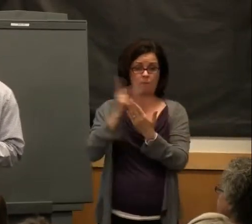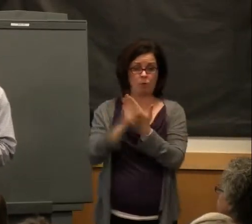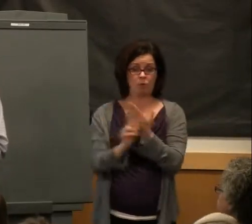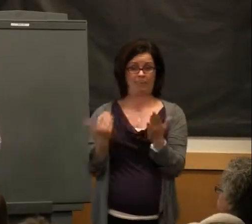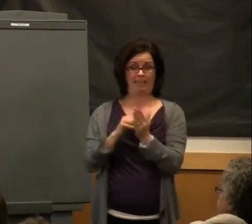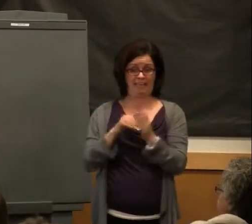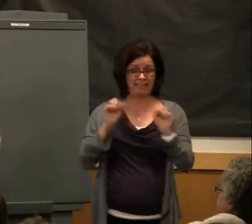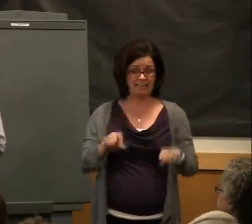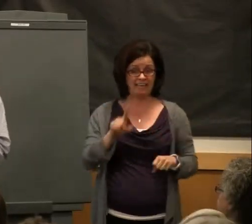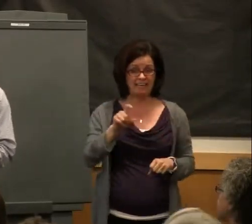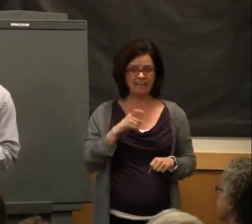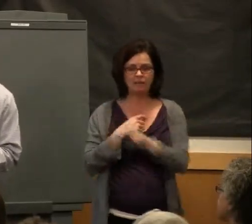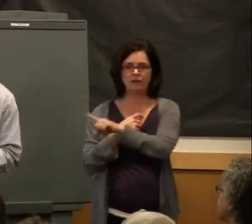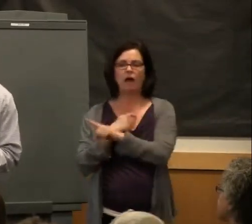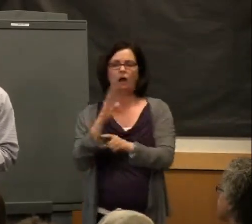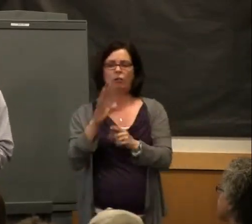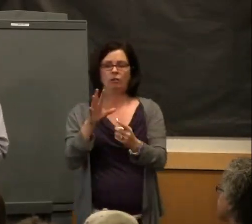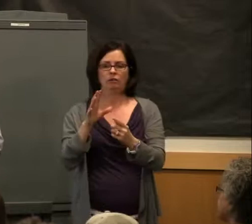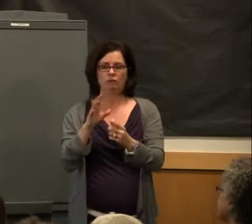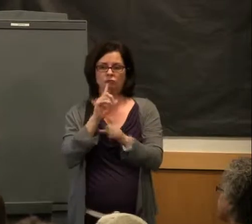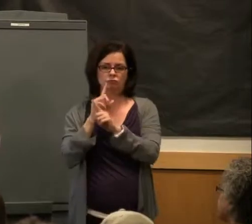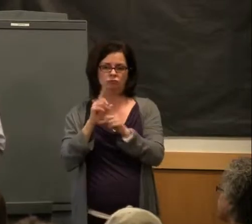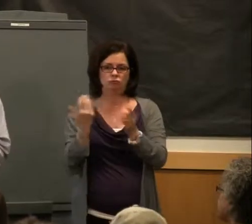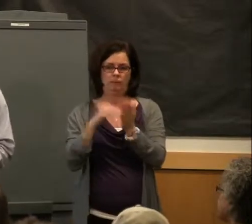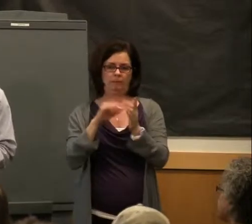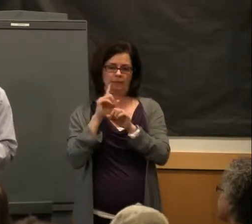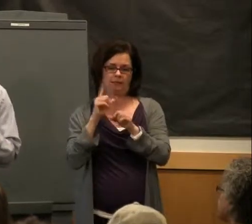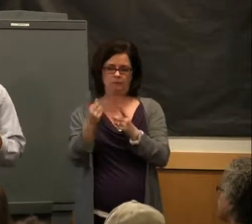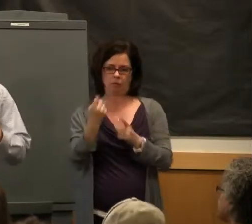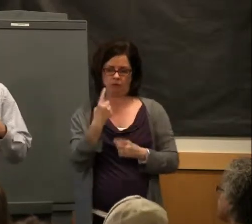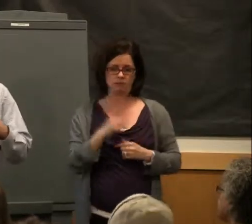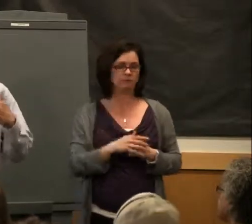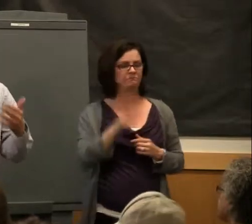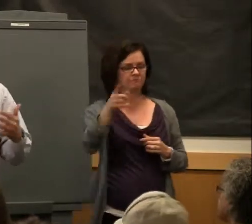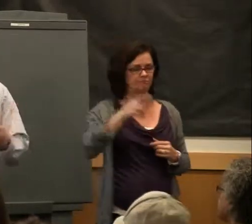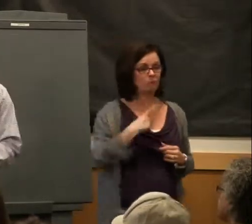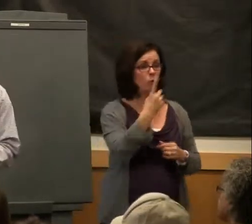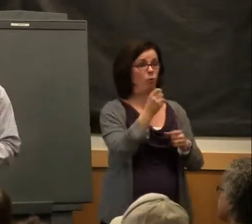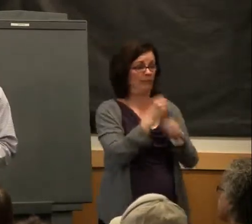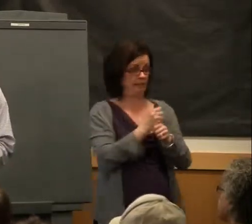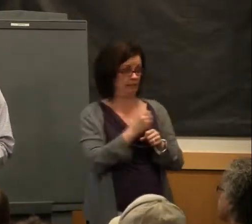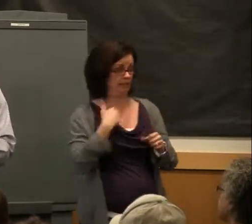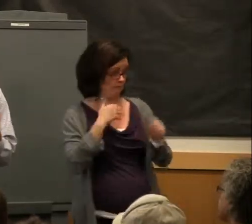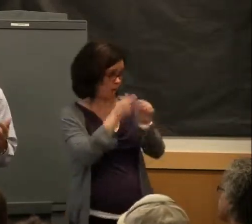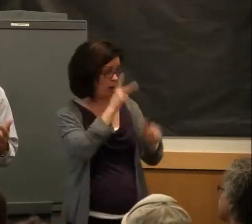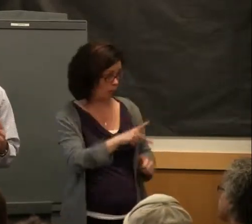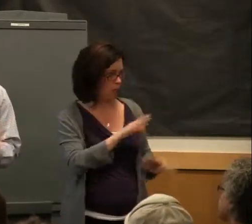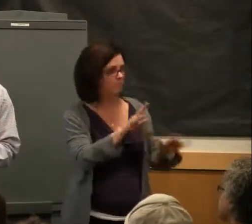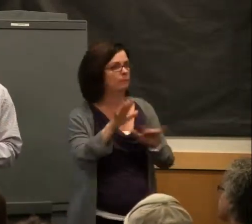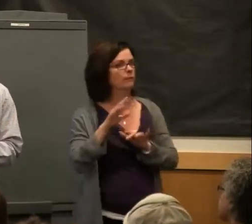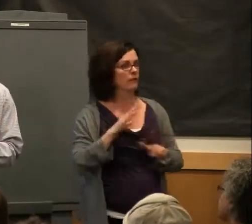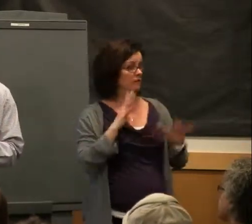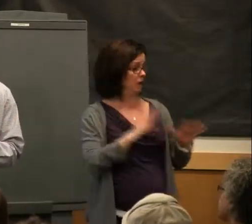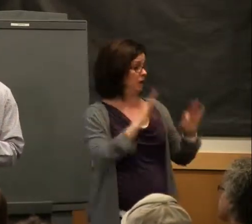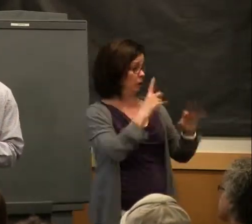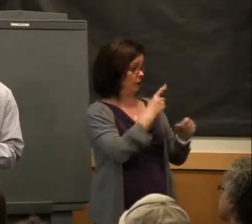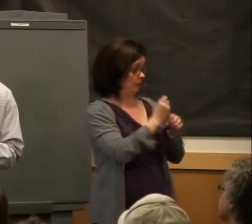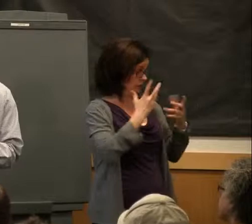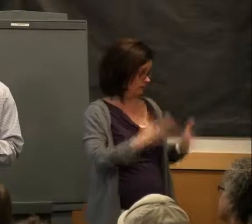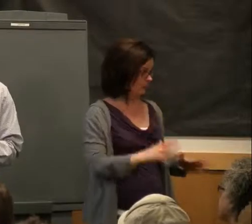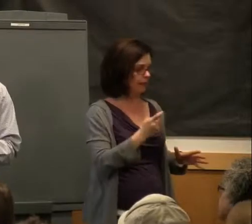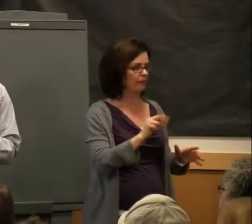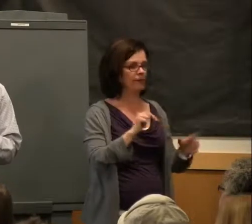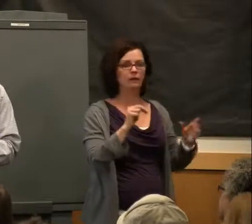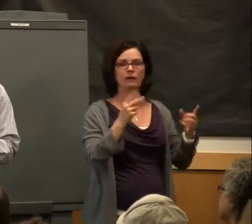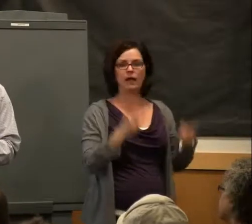You can the question was that if after your year of follow-up, if you lost your job or something like that